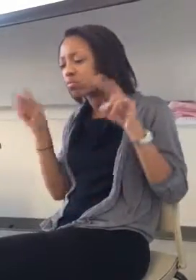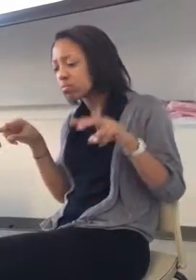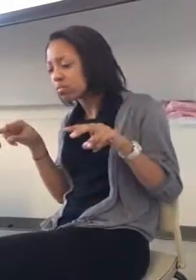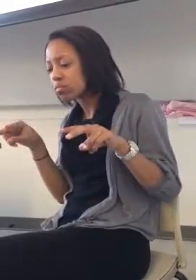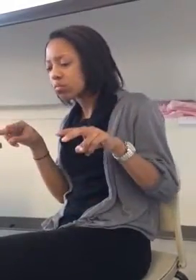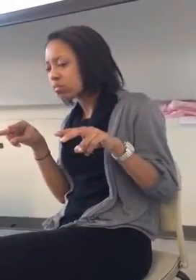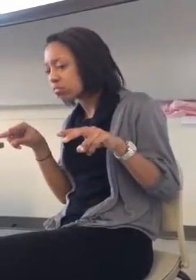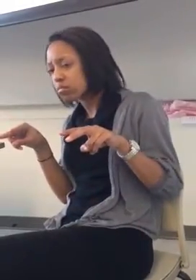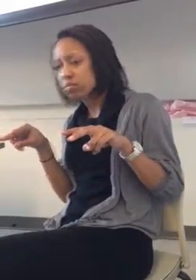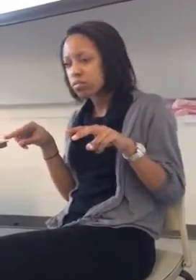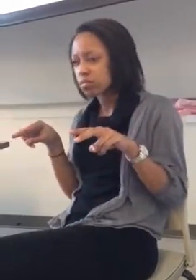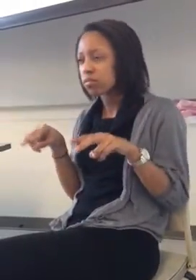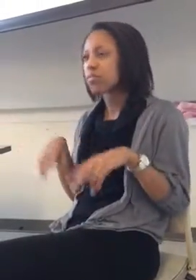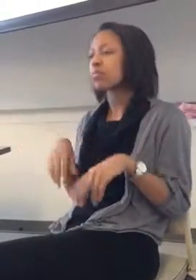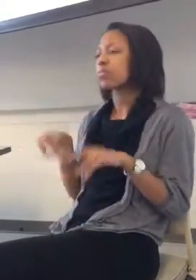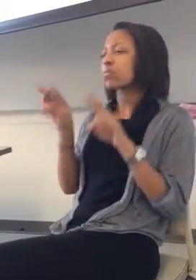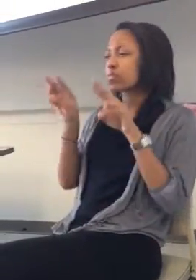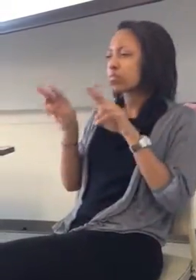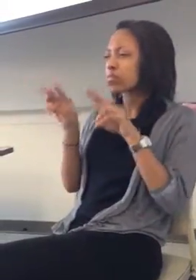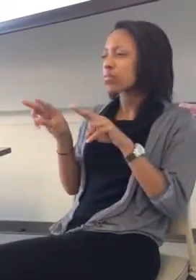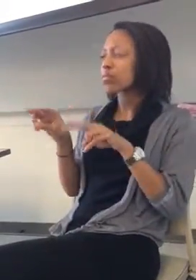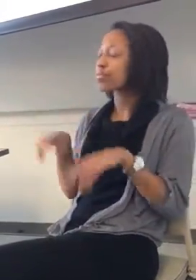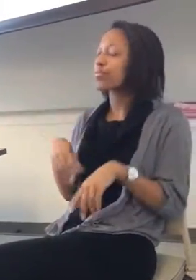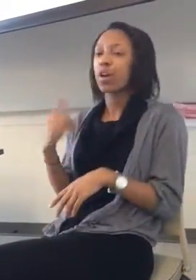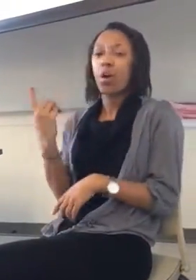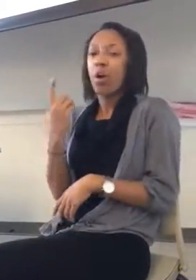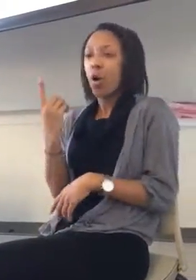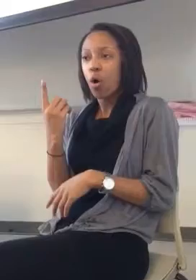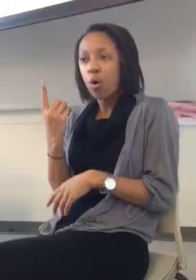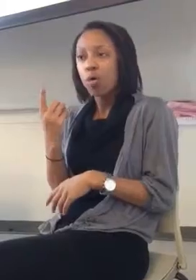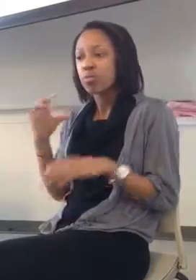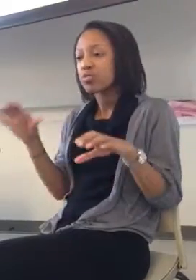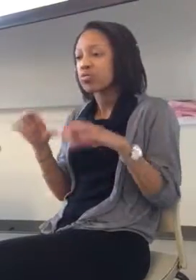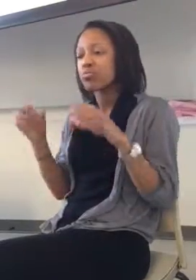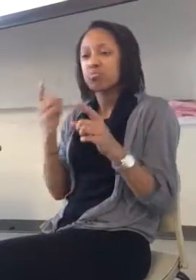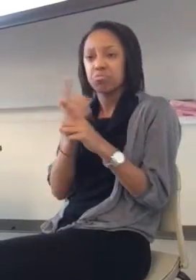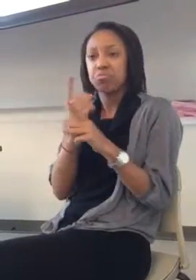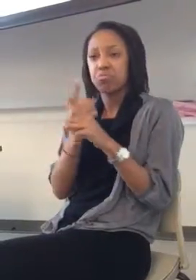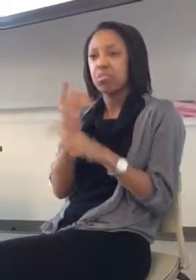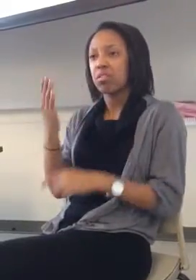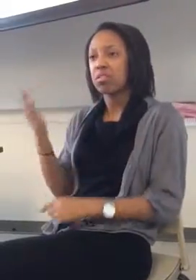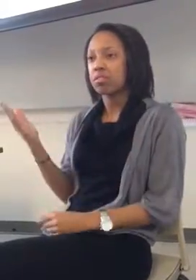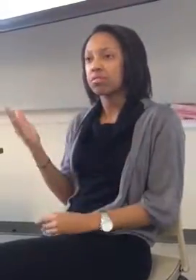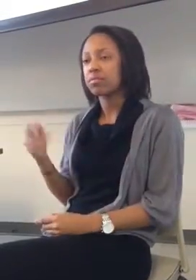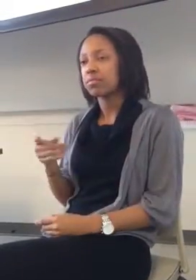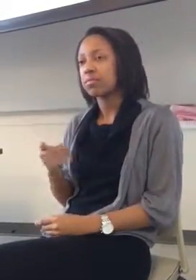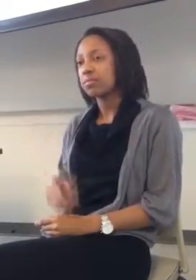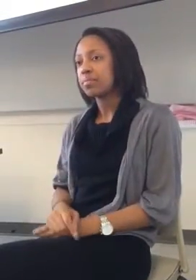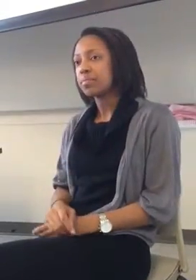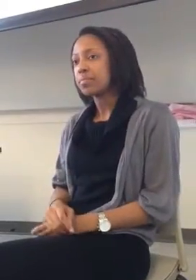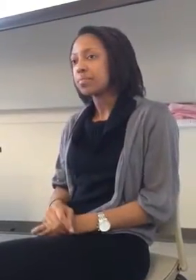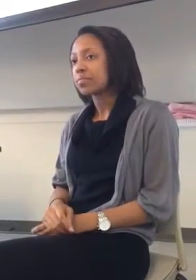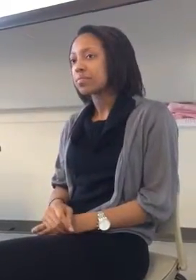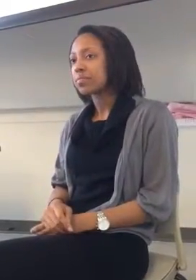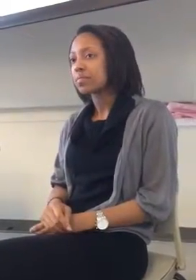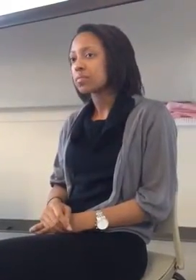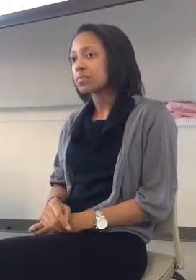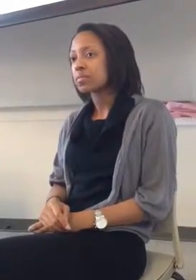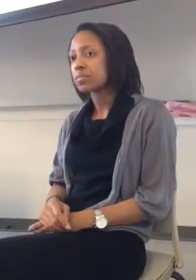right. Because that's the thing to do. Yes. I would also say it's admitting to your mistakes